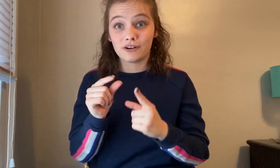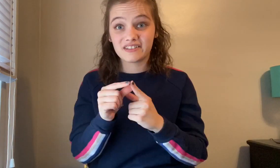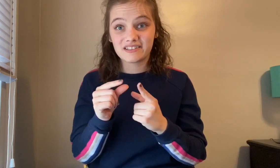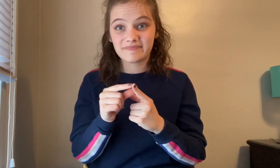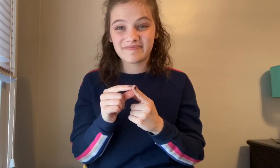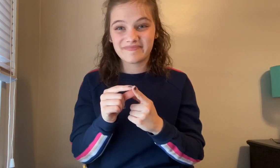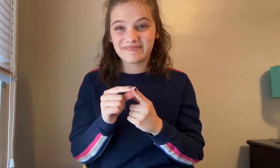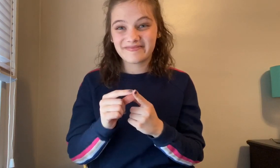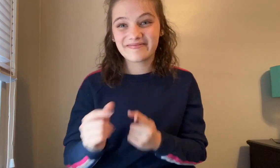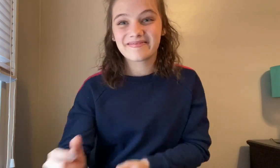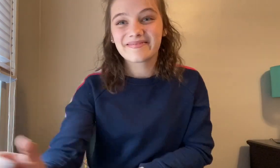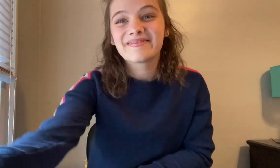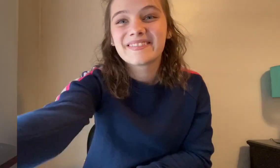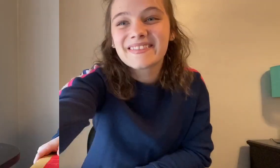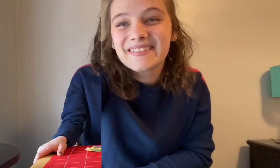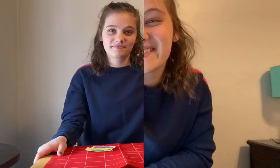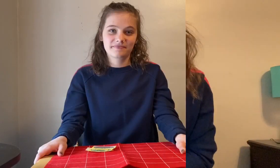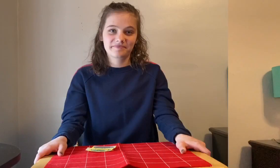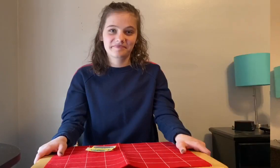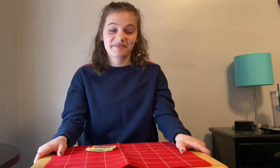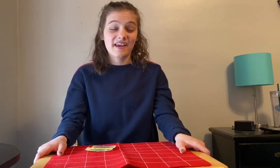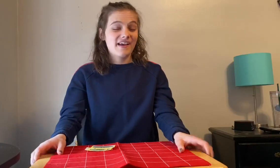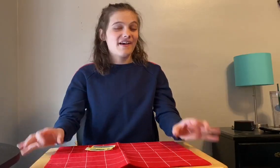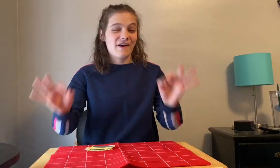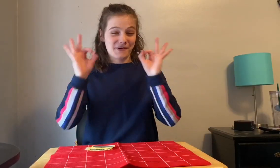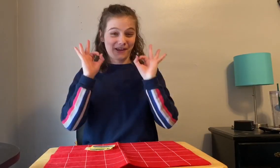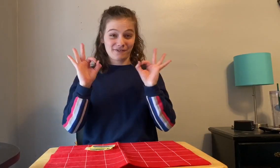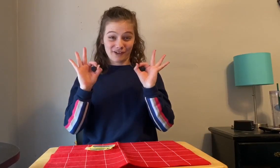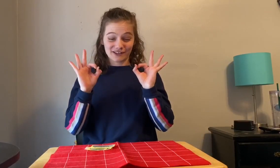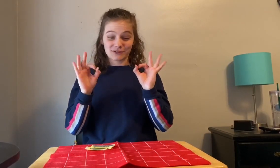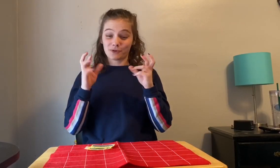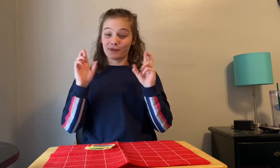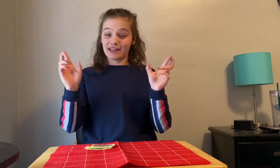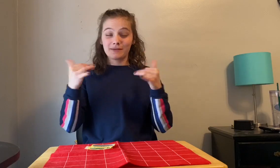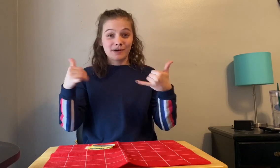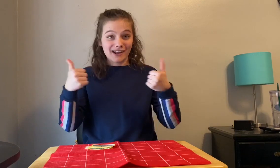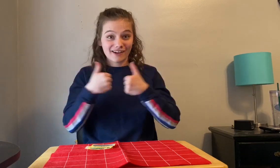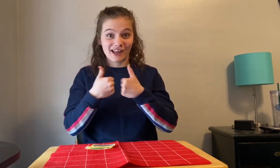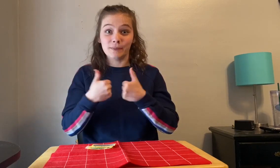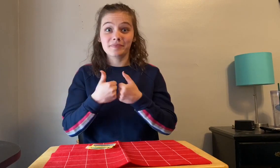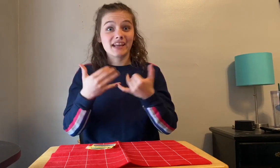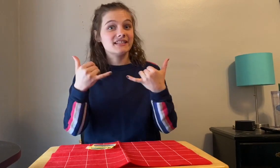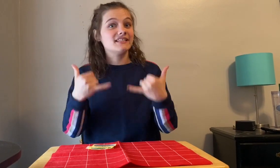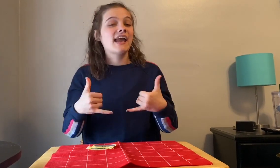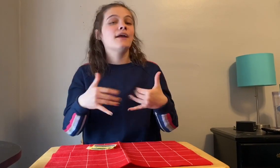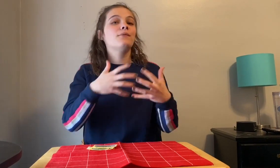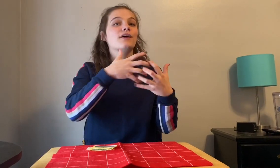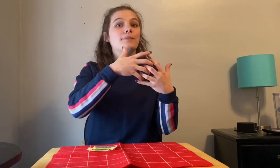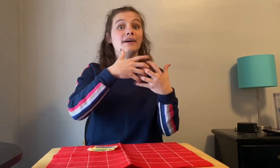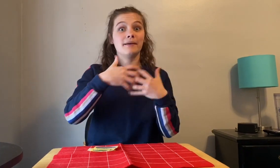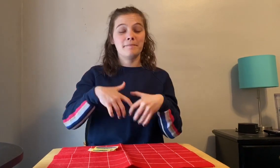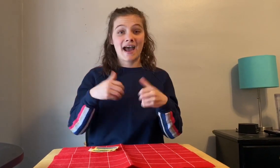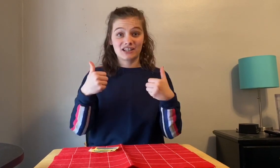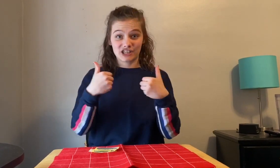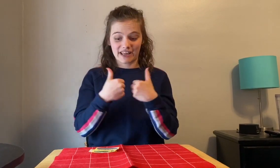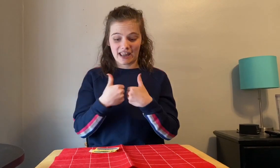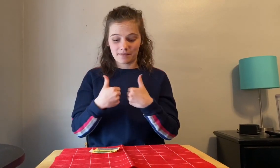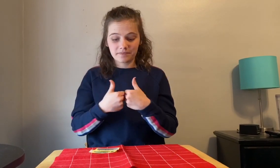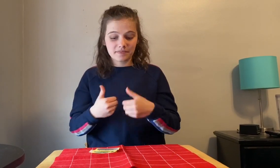words. Go. Okay, friends, we're ready to play our game. And today we're gonna play a matching game.